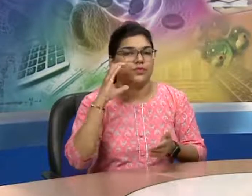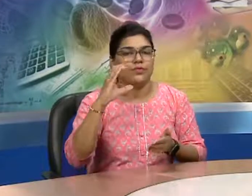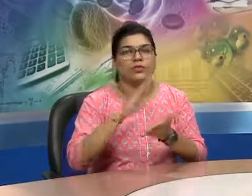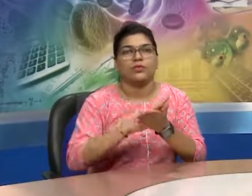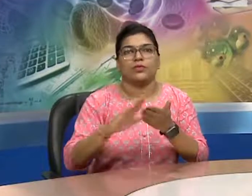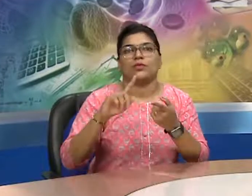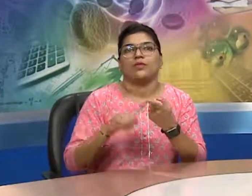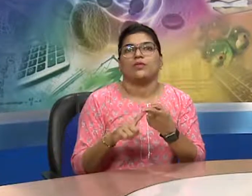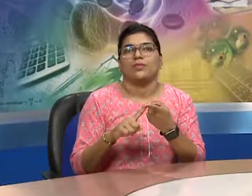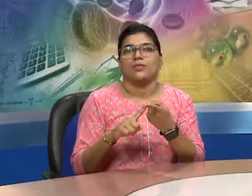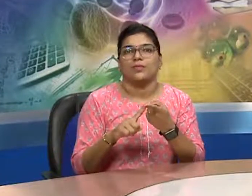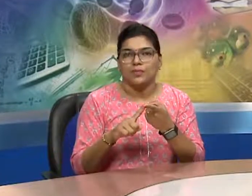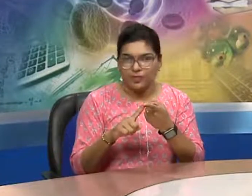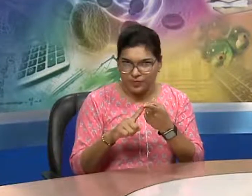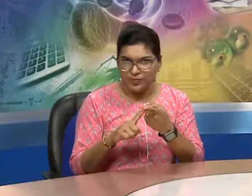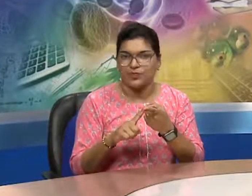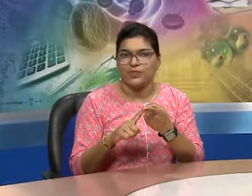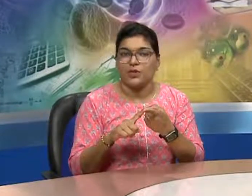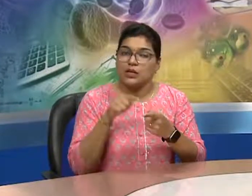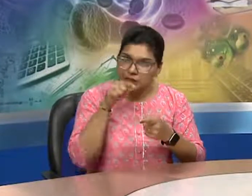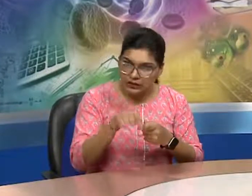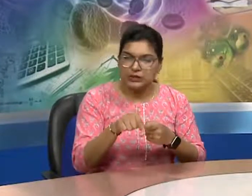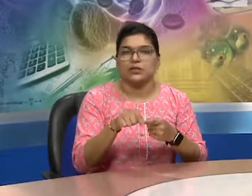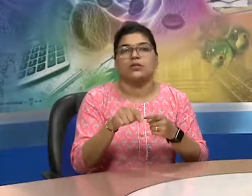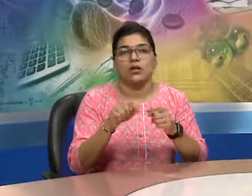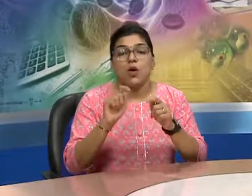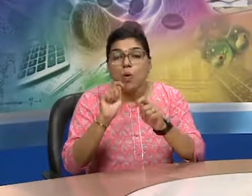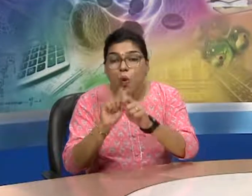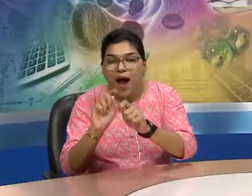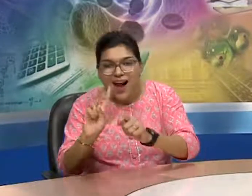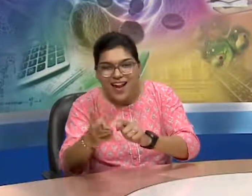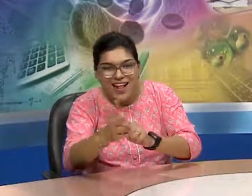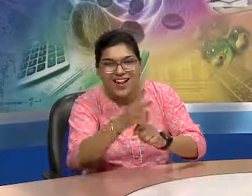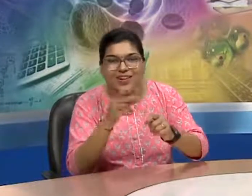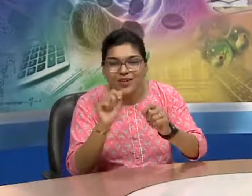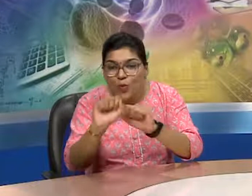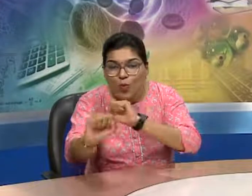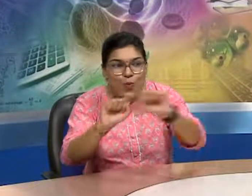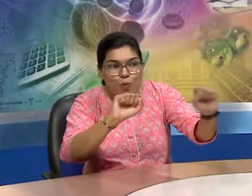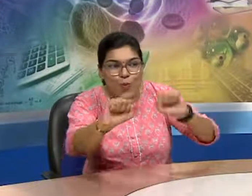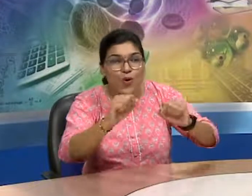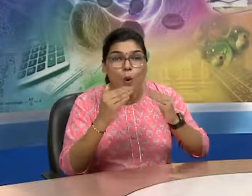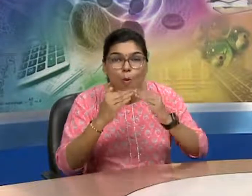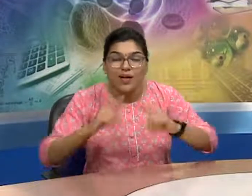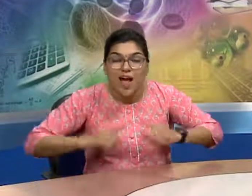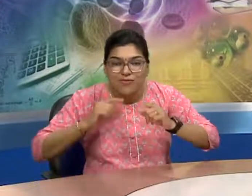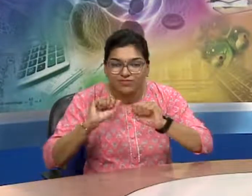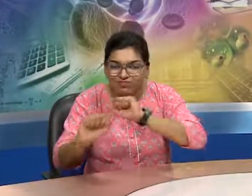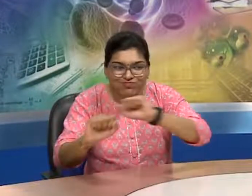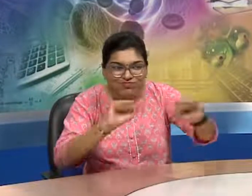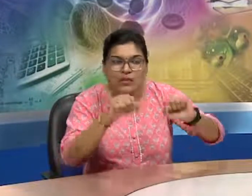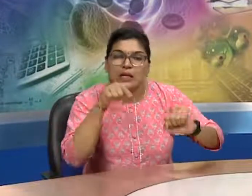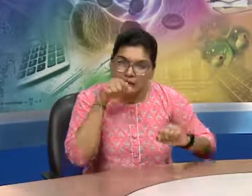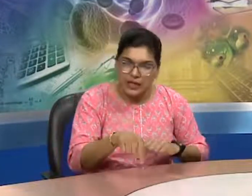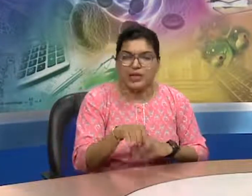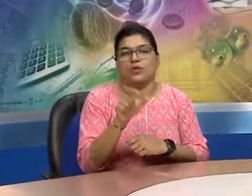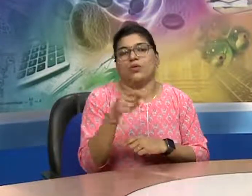So NICHA, niche word, is considered for all those organisms